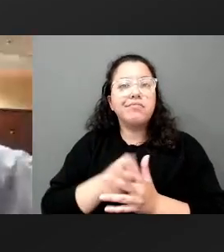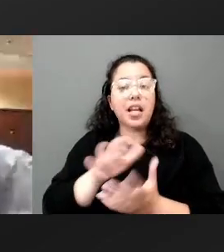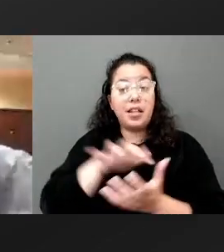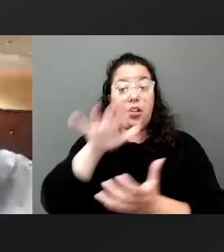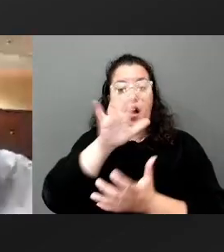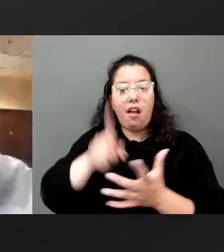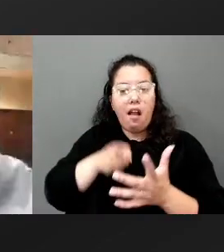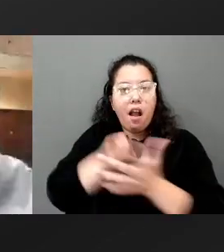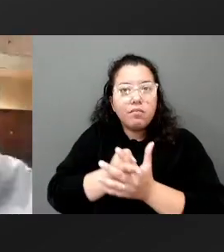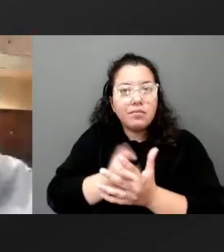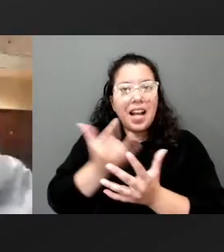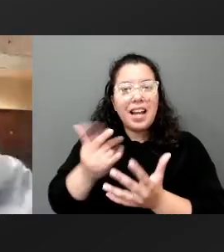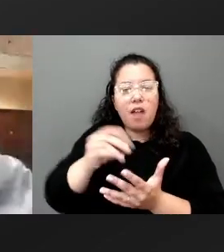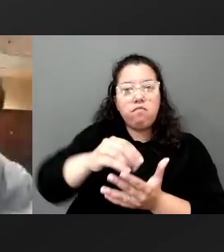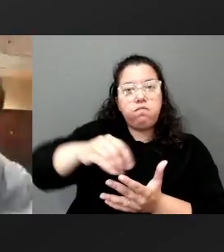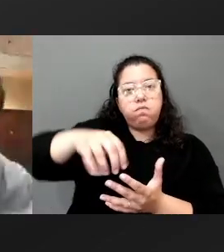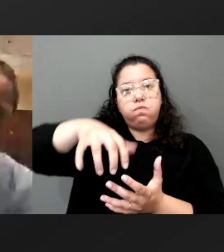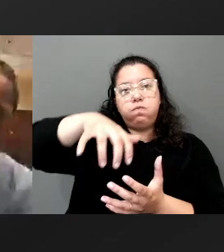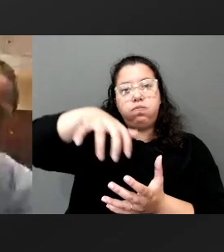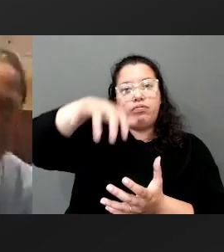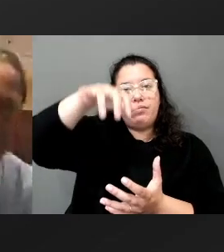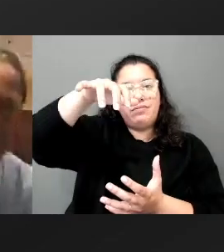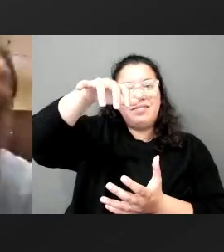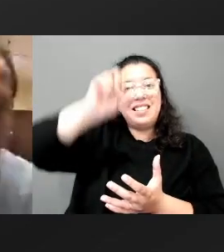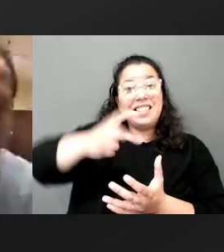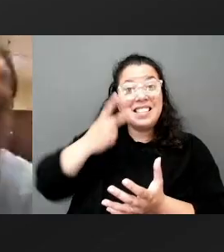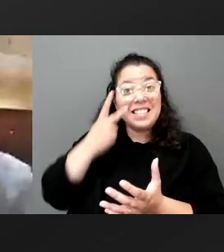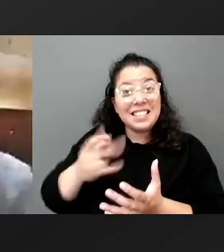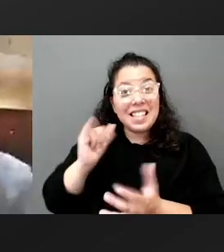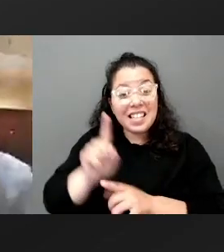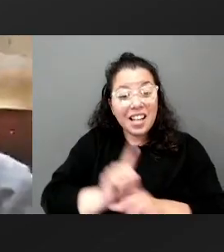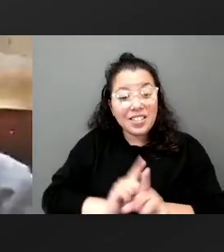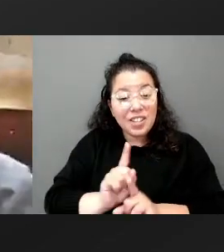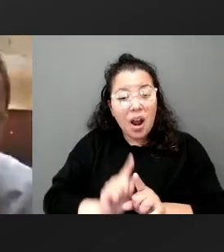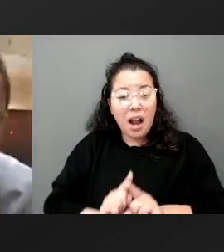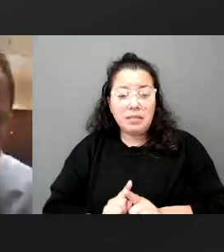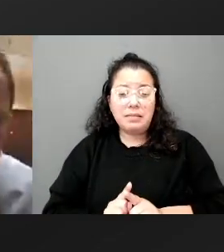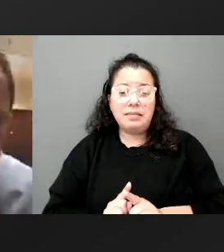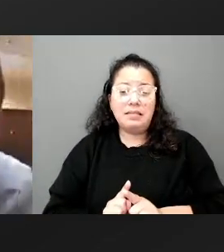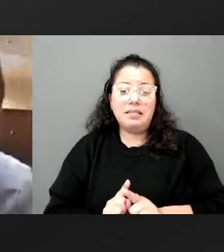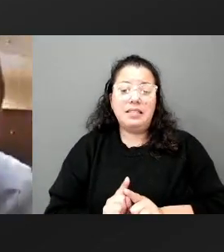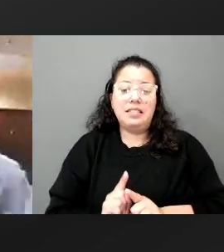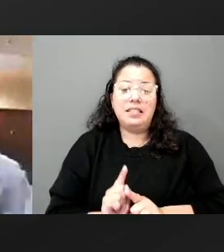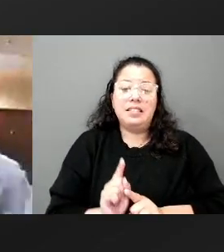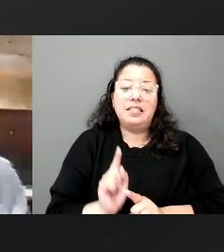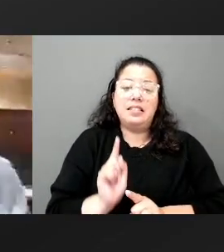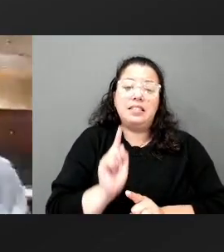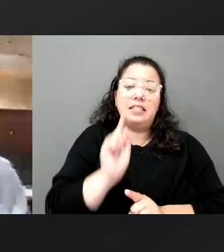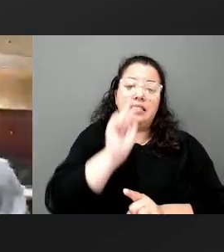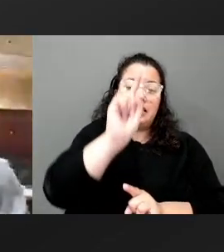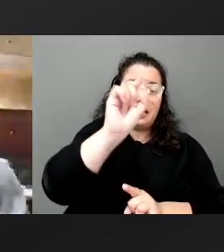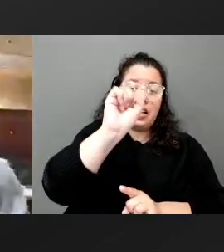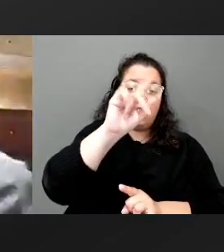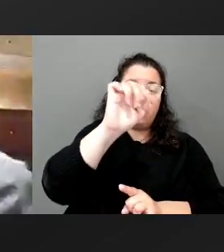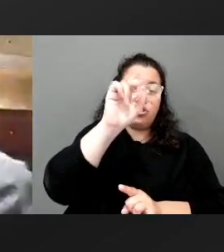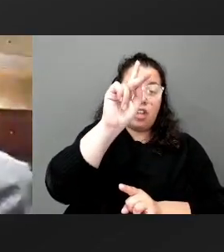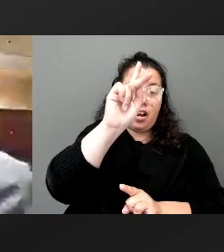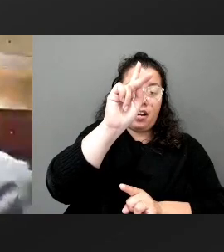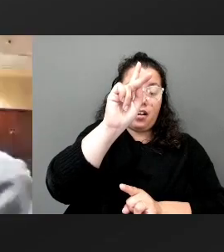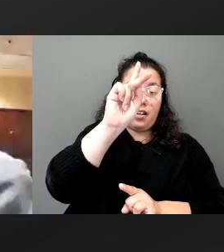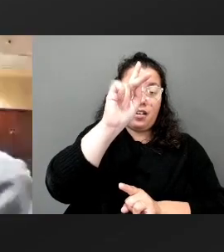can trace from that star all the way up to the top of the image. There's an arrow there where it says shocks. That's a